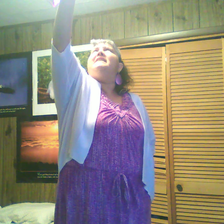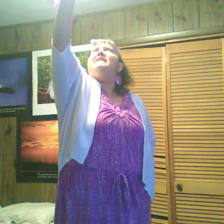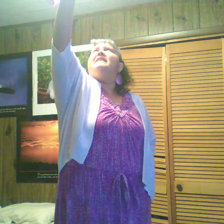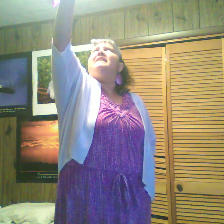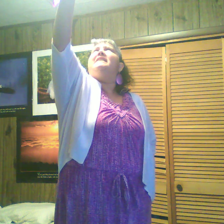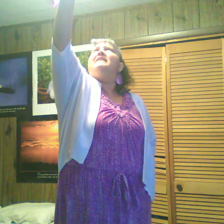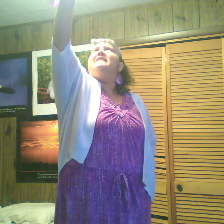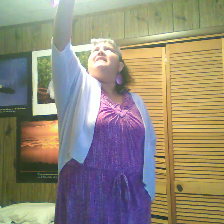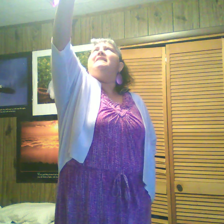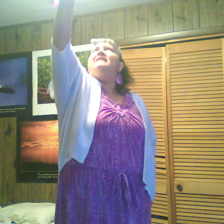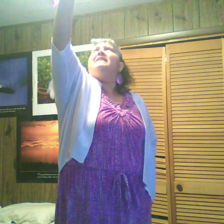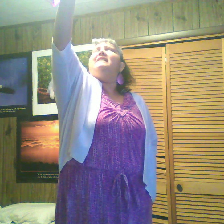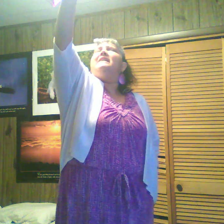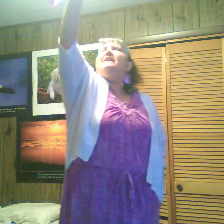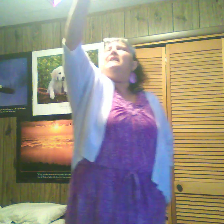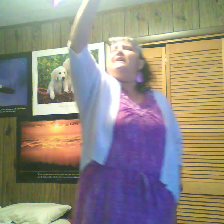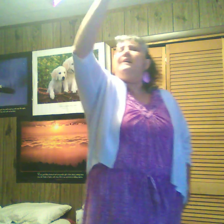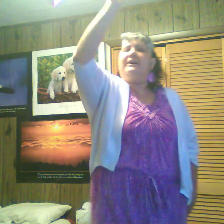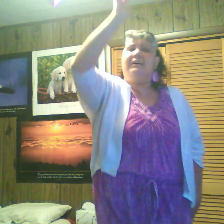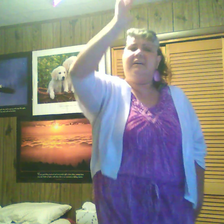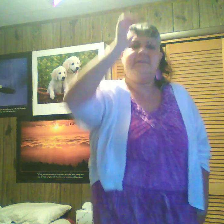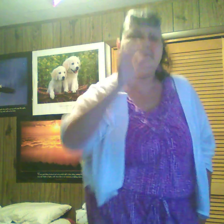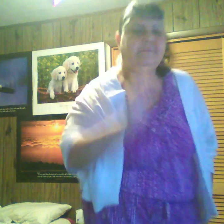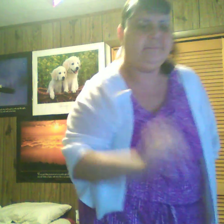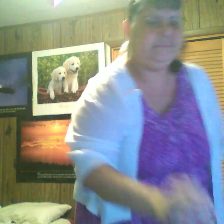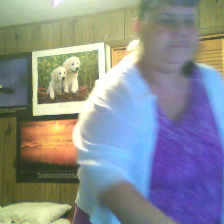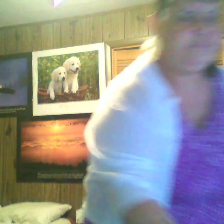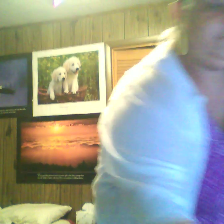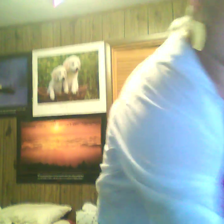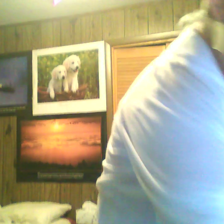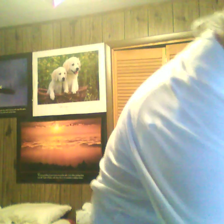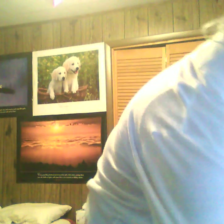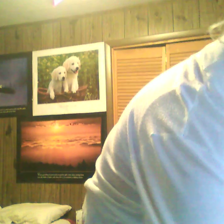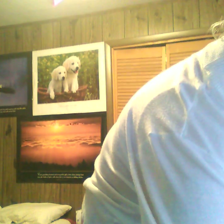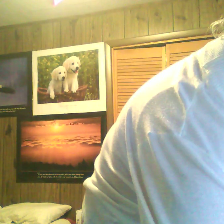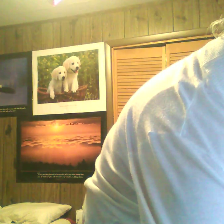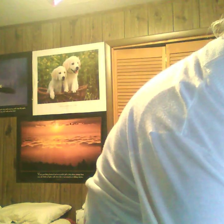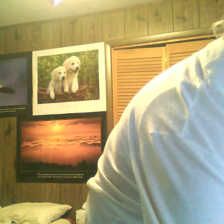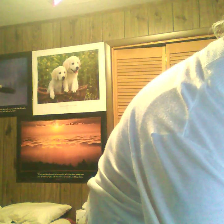Seeds cannot see Him on Calvary's Forbidden,